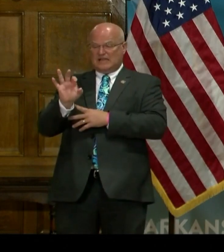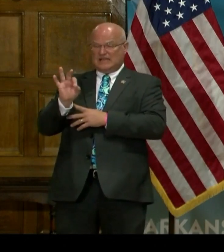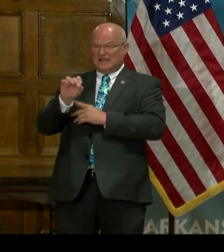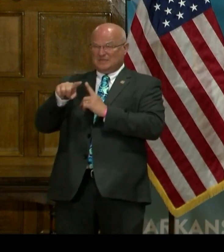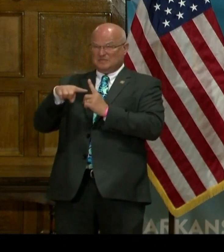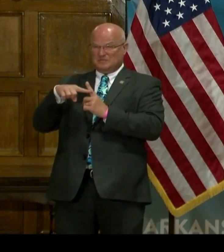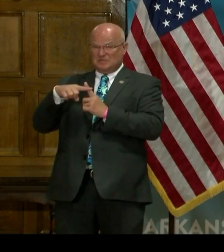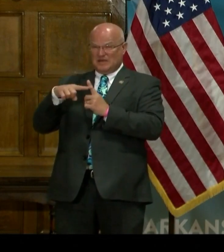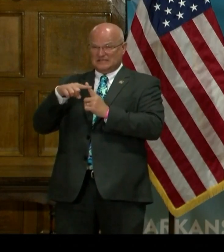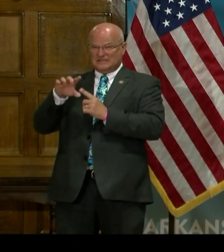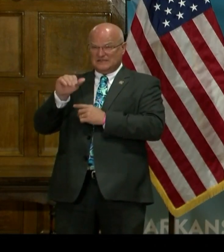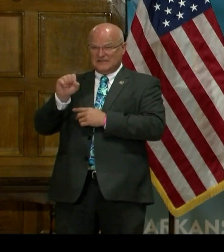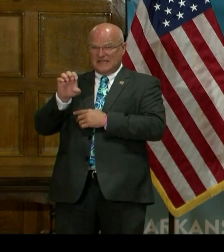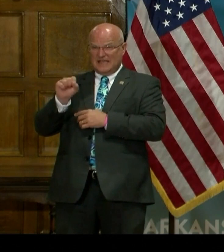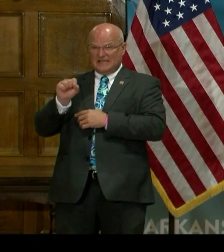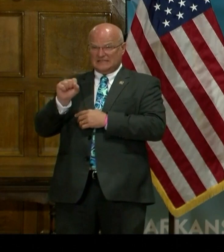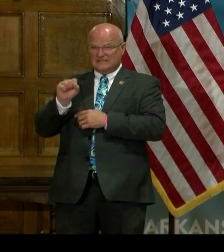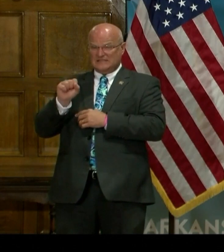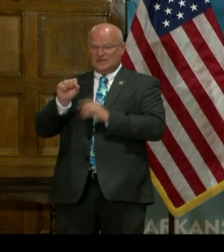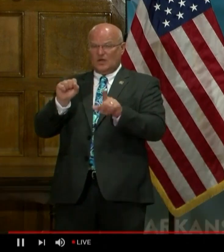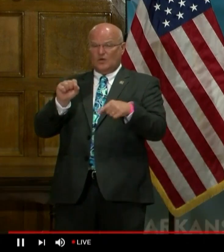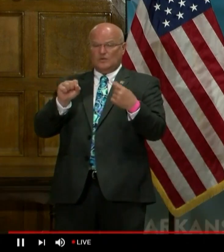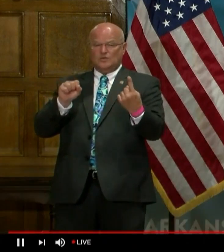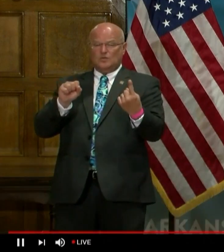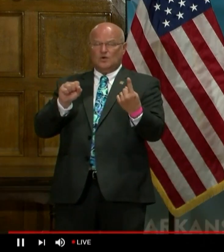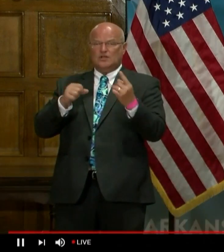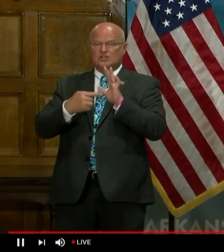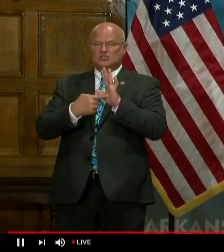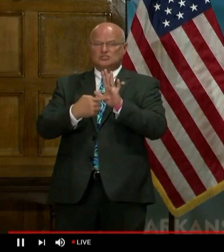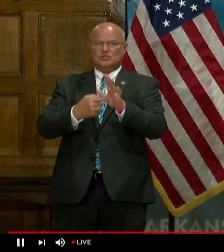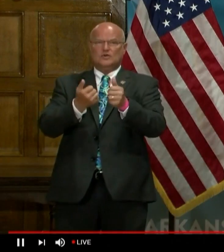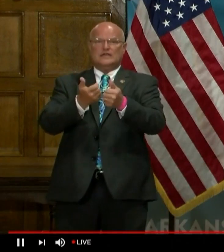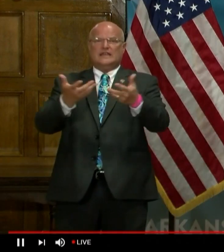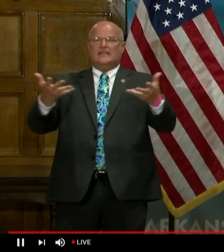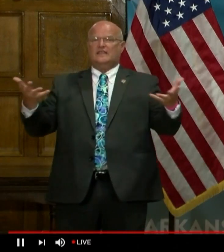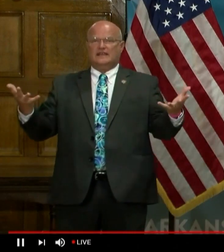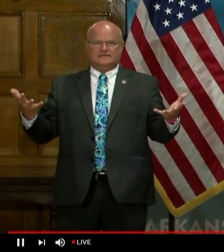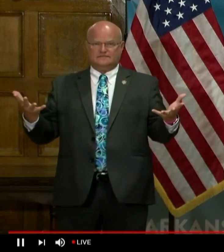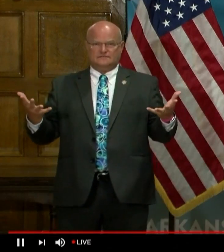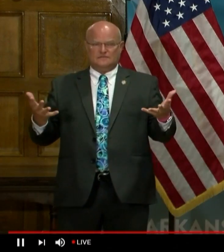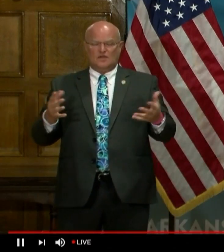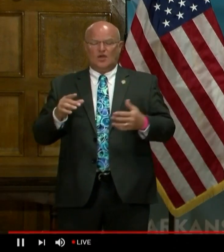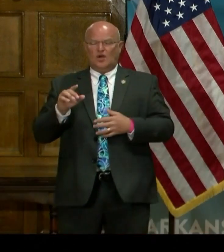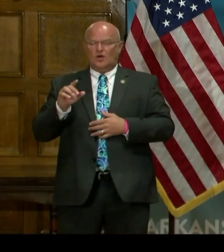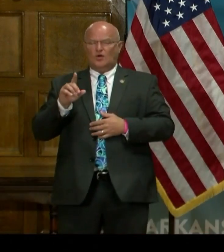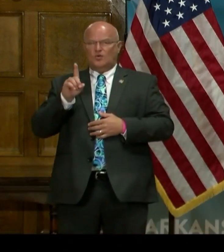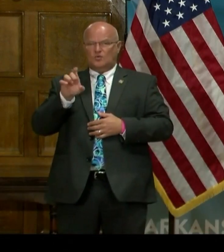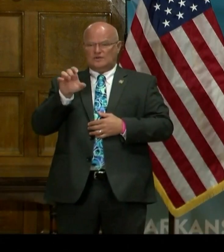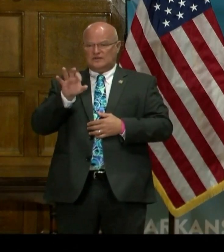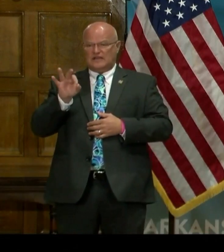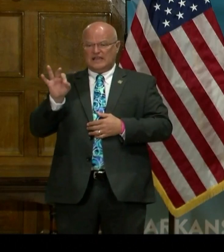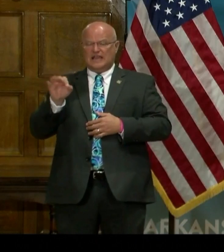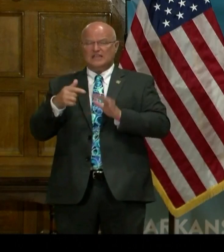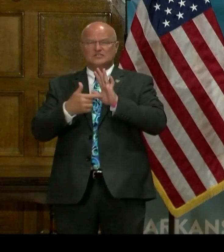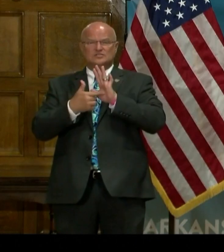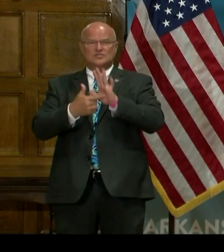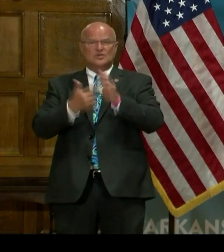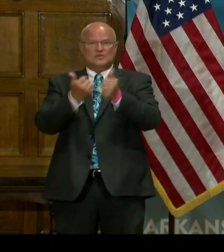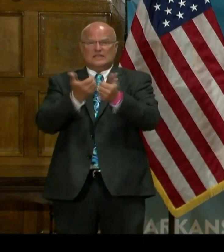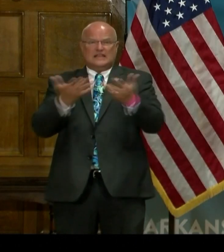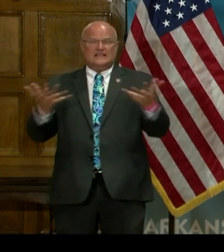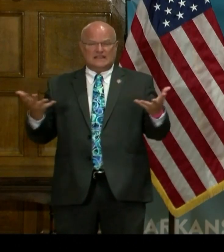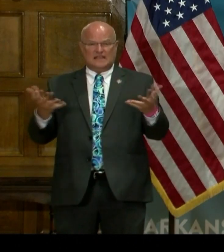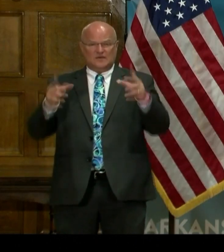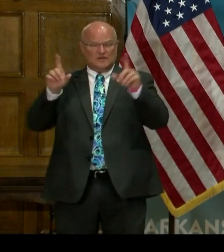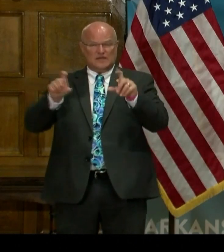199 positive cases, only one was symptomatic. Only one out of 199 were symptomatic